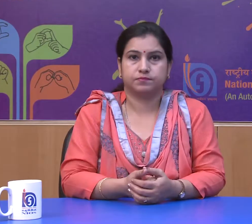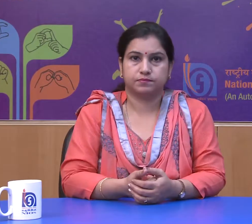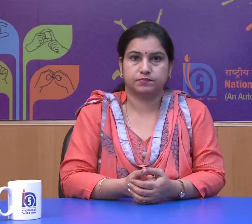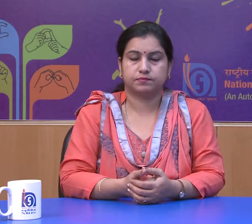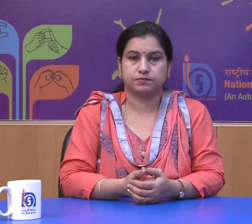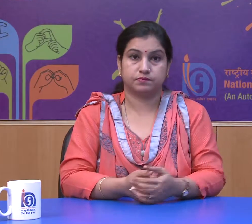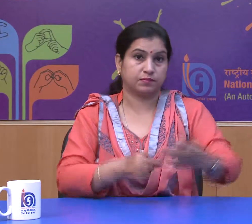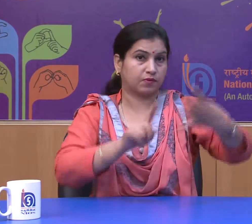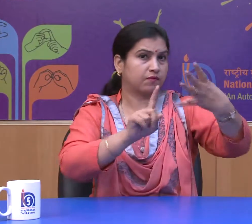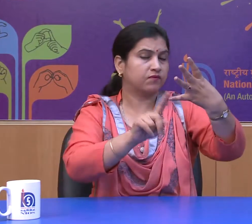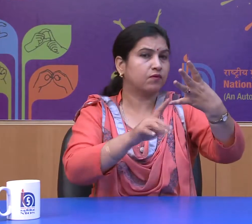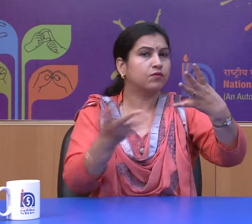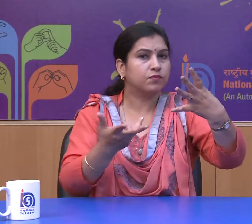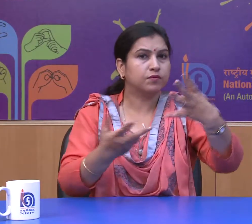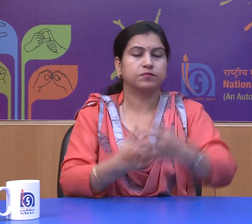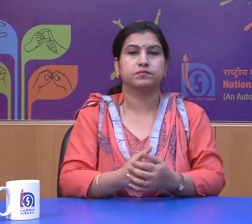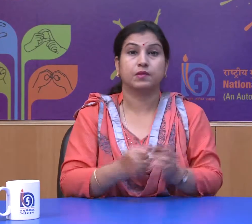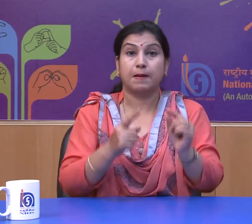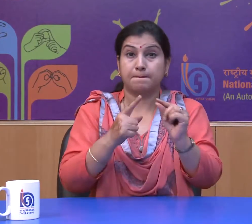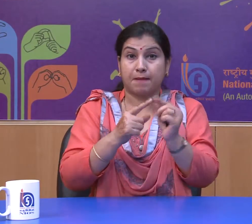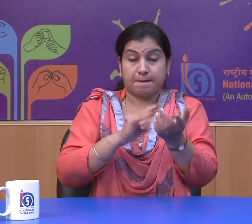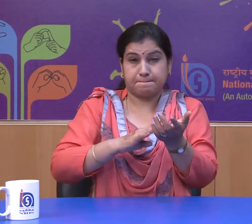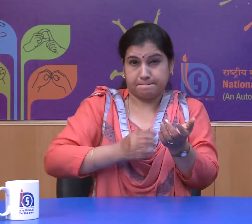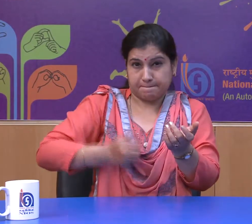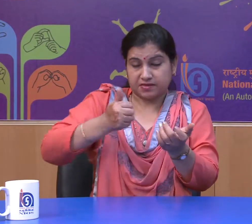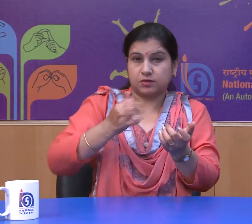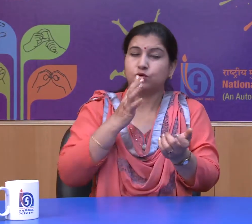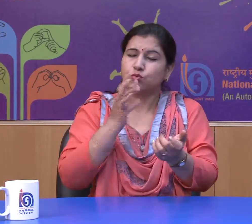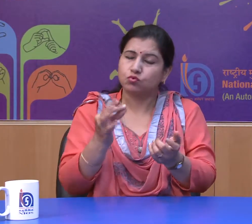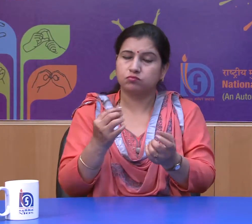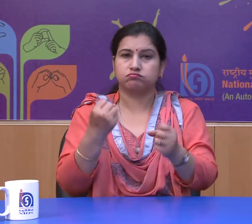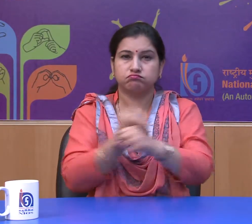Number 4. Prime Minister is the real executive.